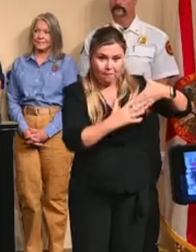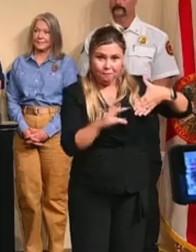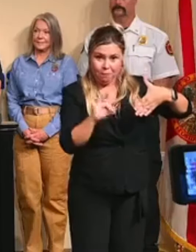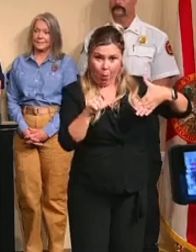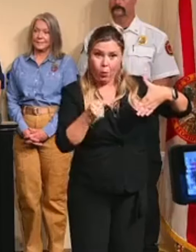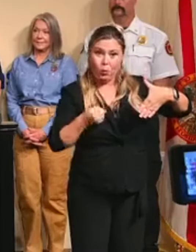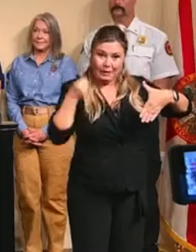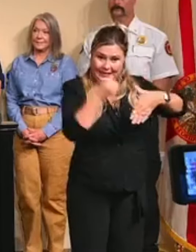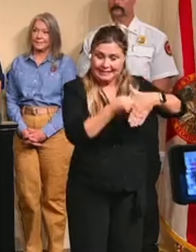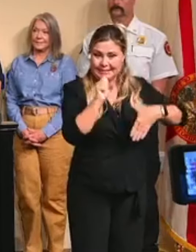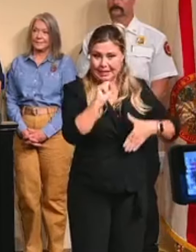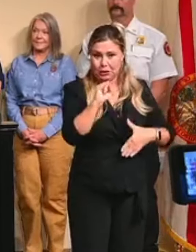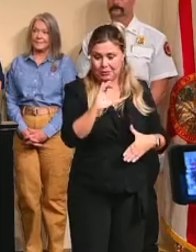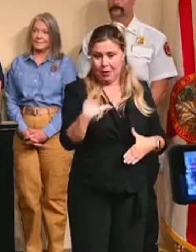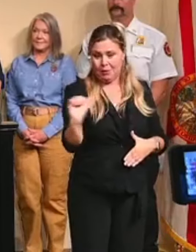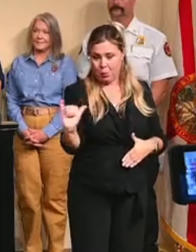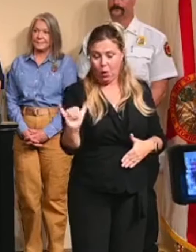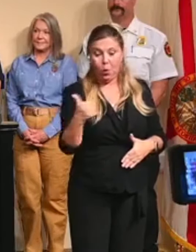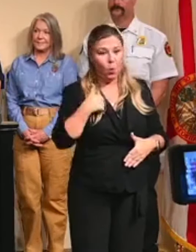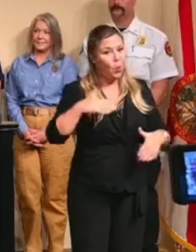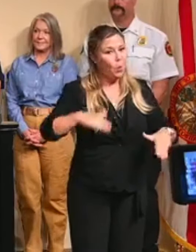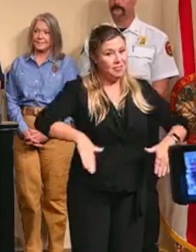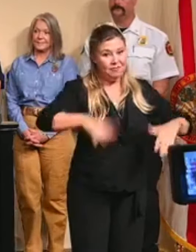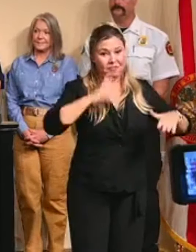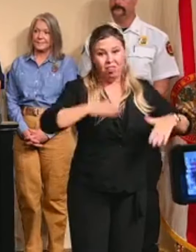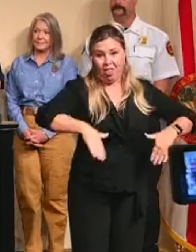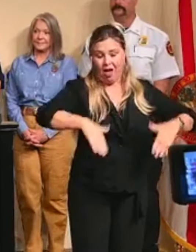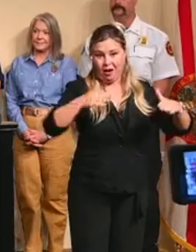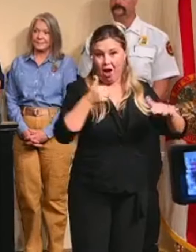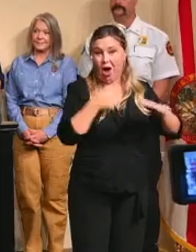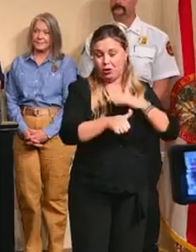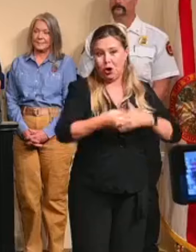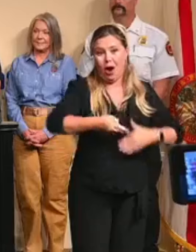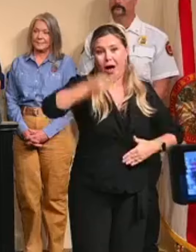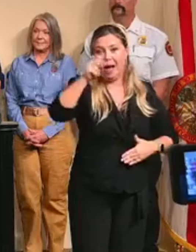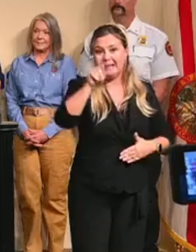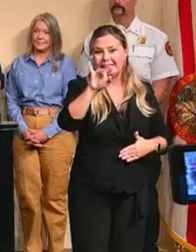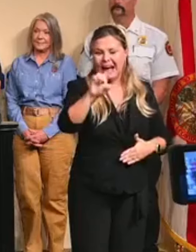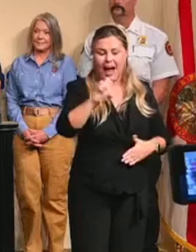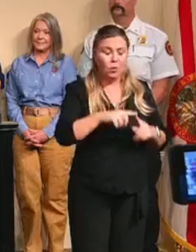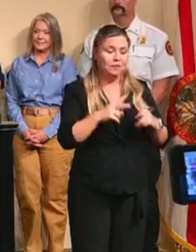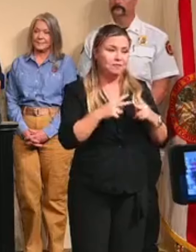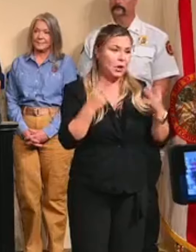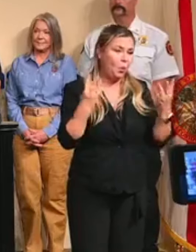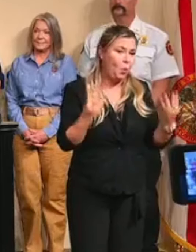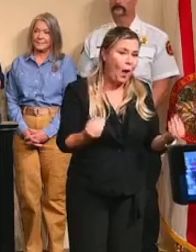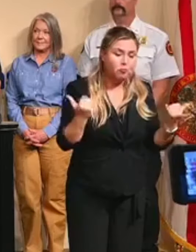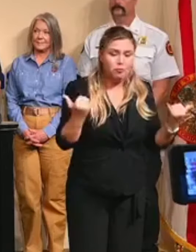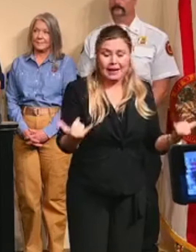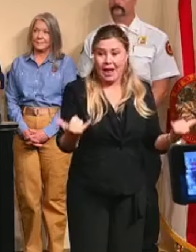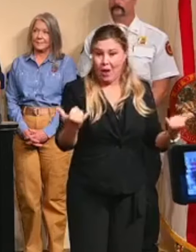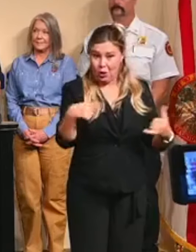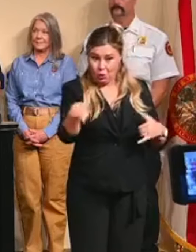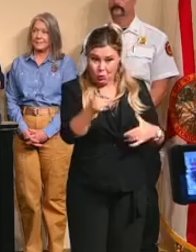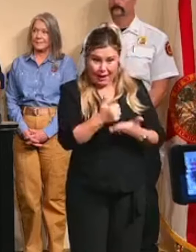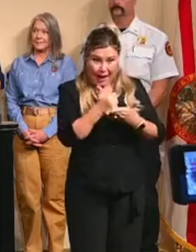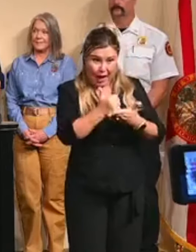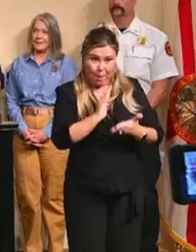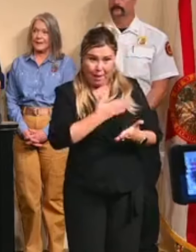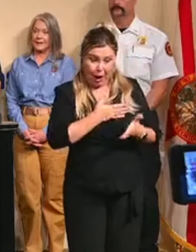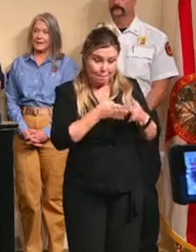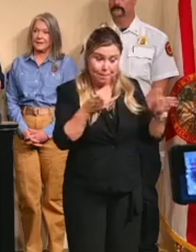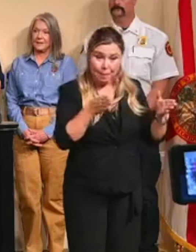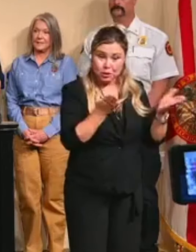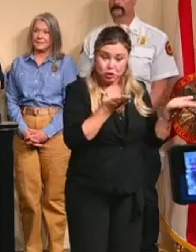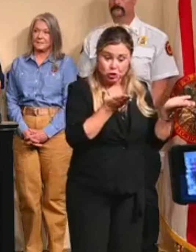here in St. Johns County. We flood under normal high tide. You understand that. We are very wet right now. And the only way you can help out public service and public